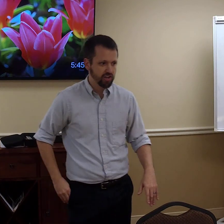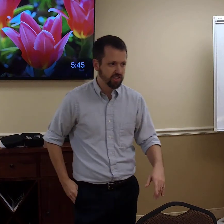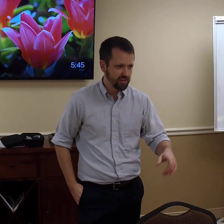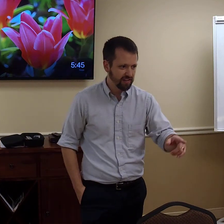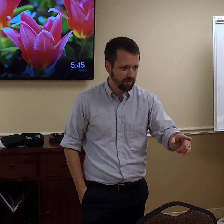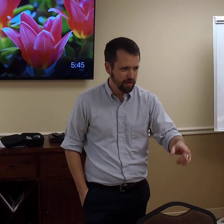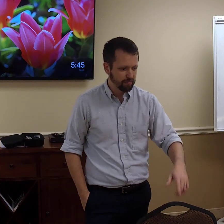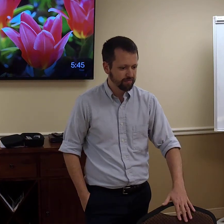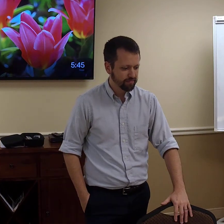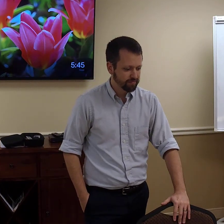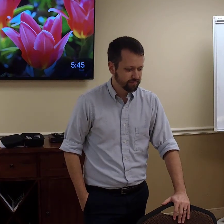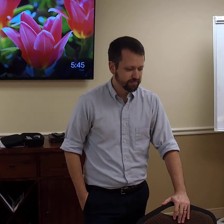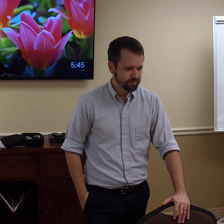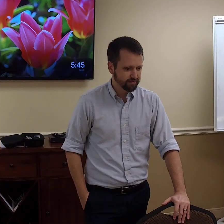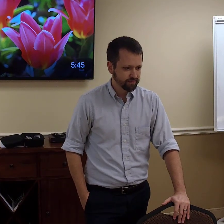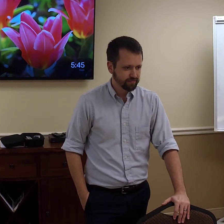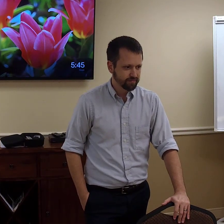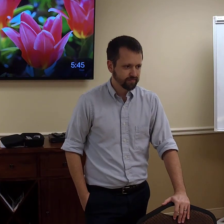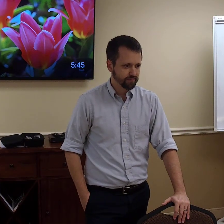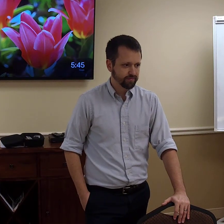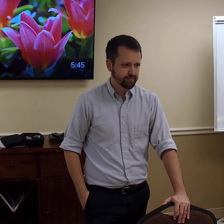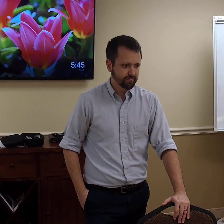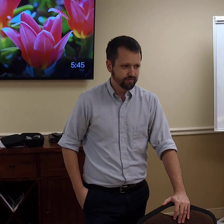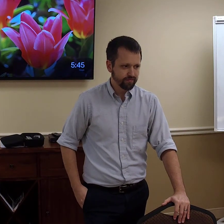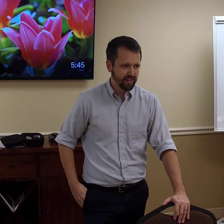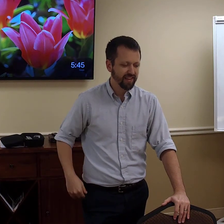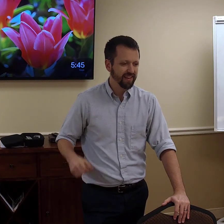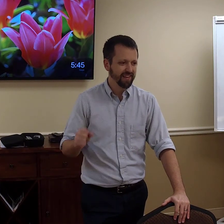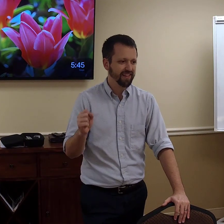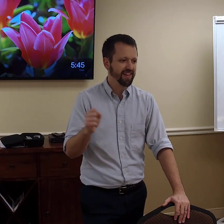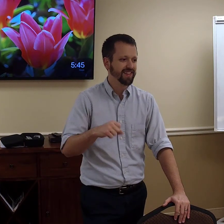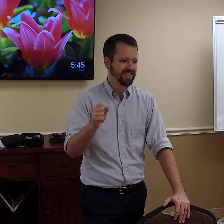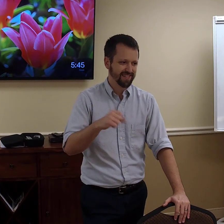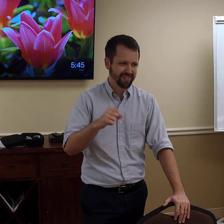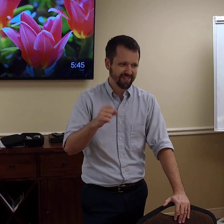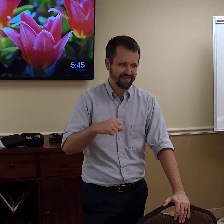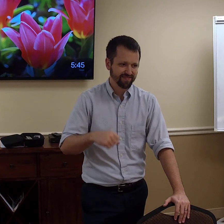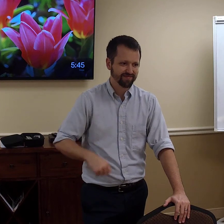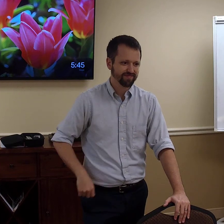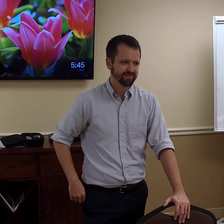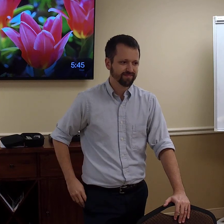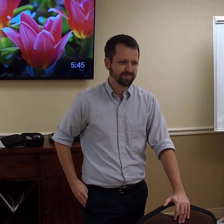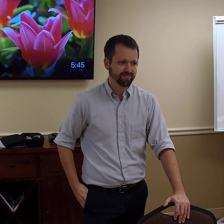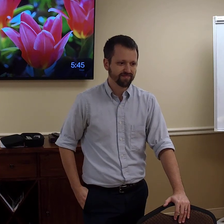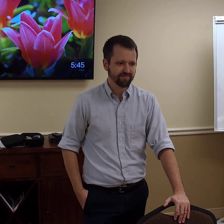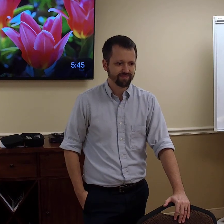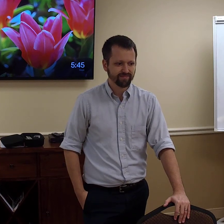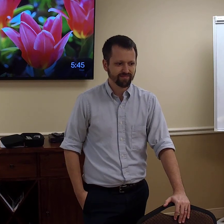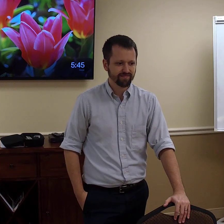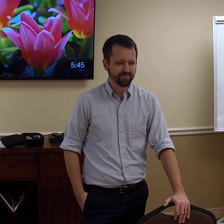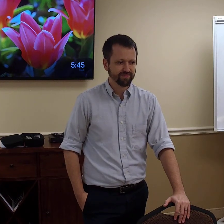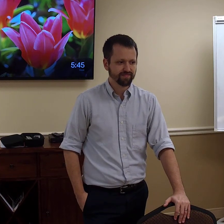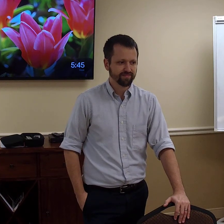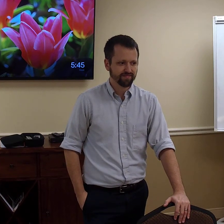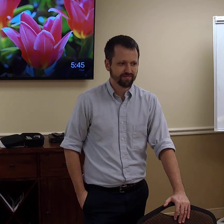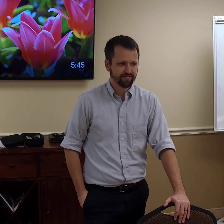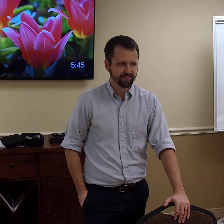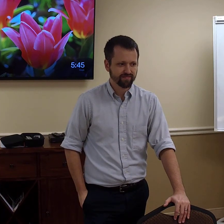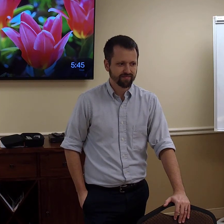conjugations. Yes, ma'am? ASL, cause I'm TESOL Yes. certified. So I noticed this is a lot like teaching